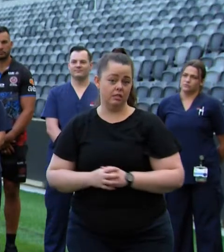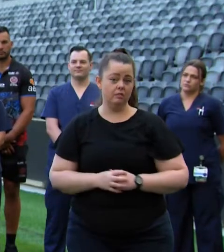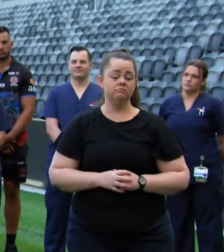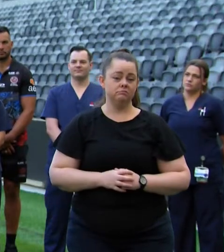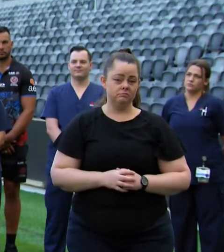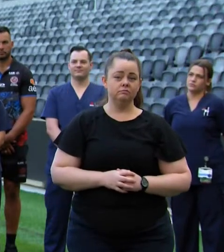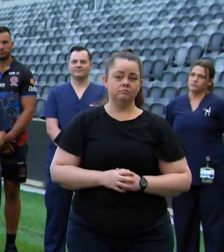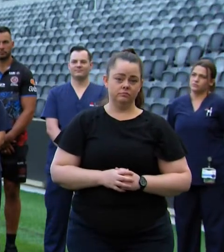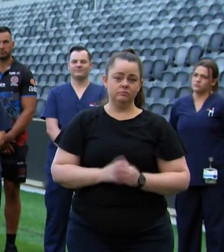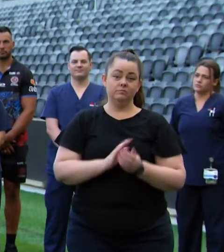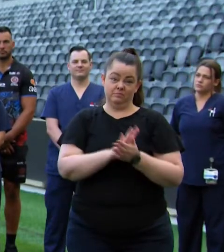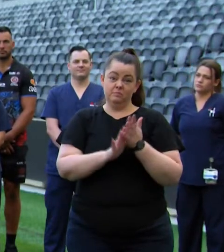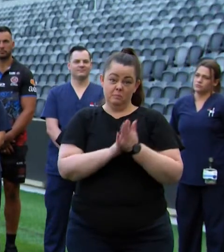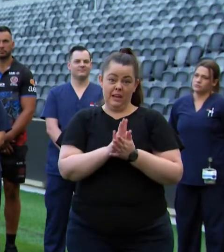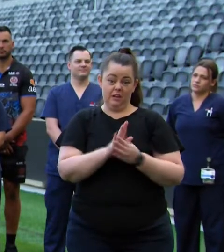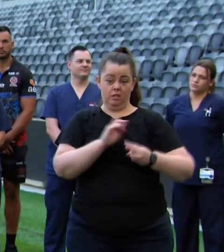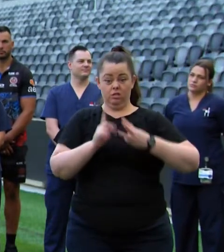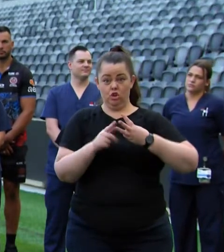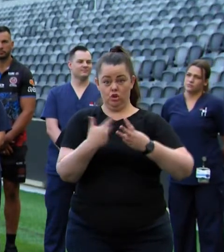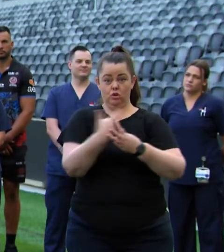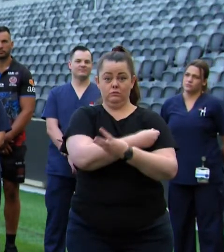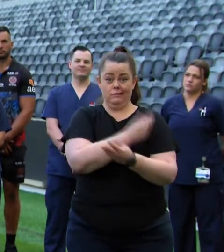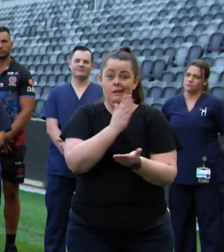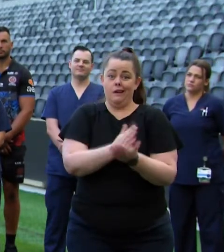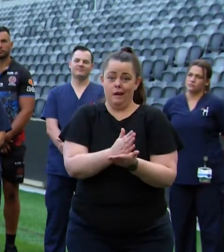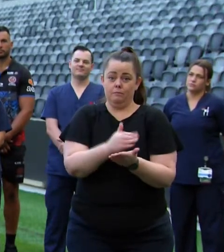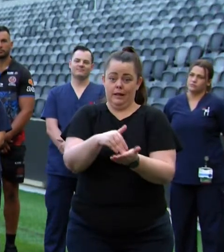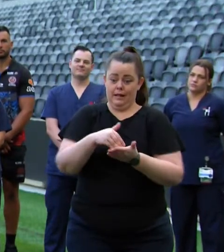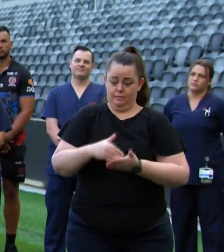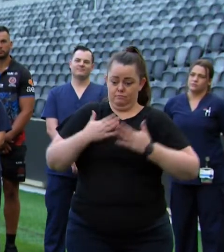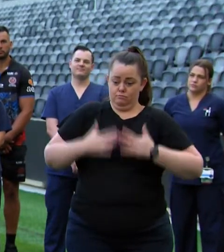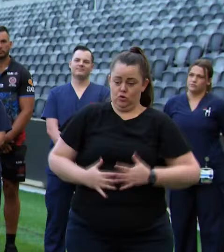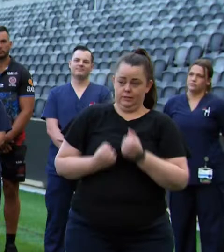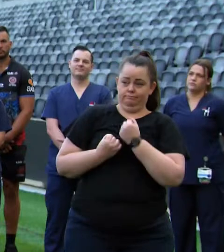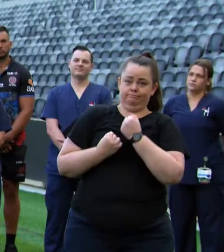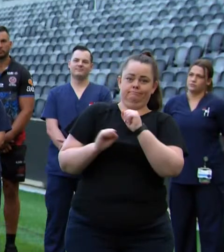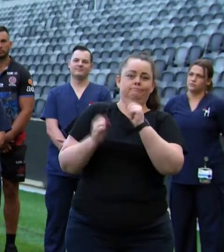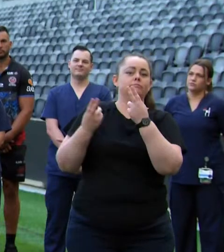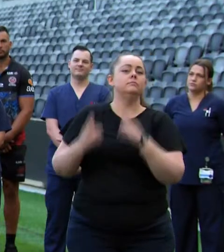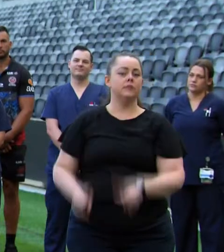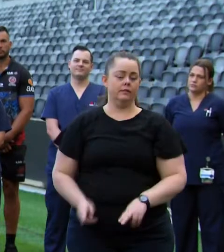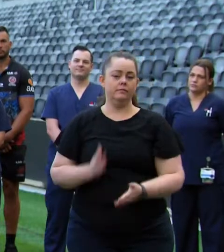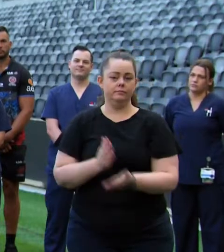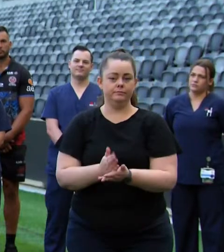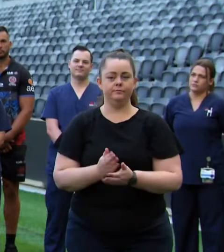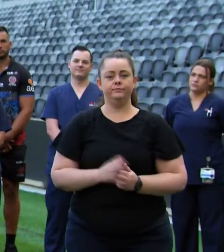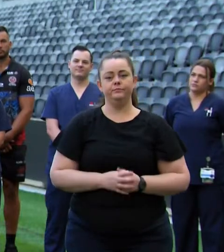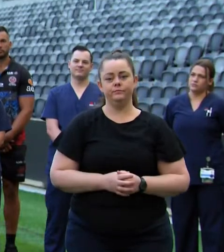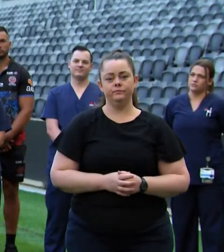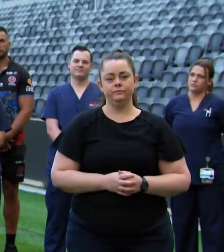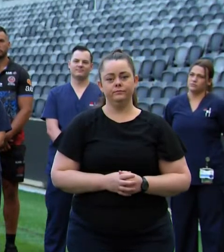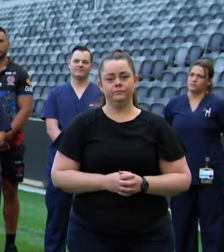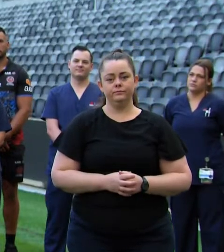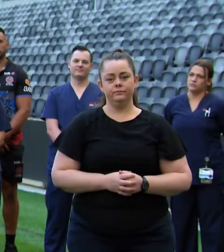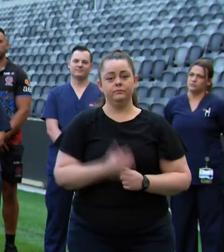you actually dying. Please go and get your boosters. Minister Franklin will say a few words about